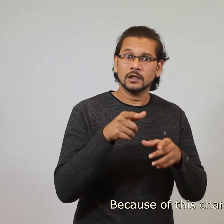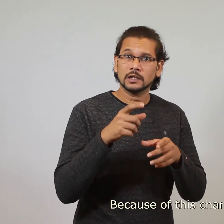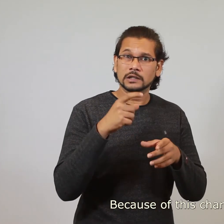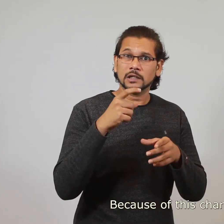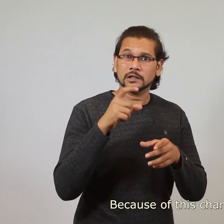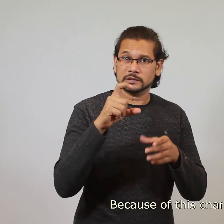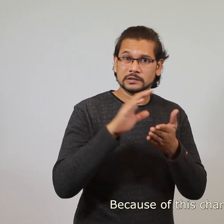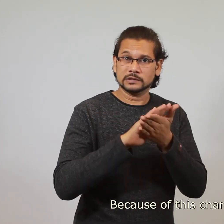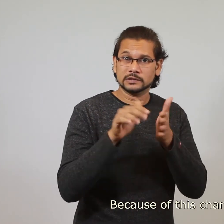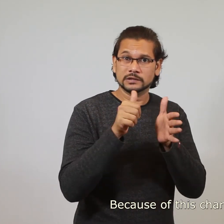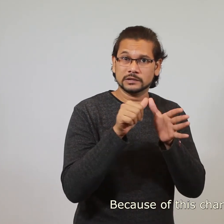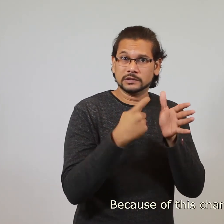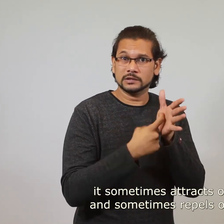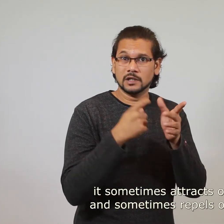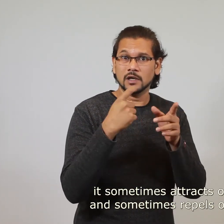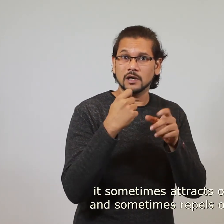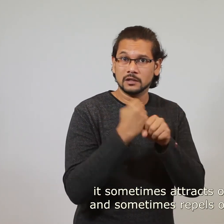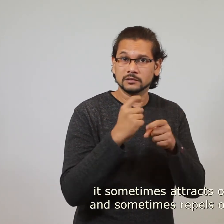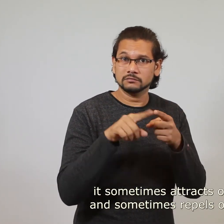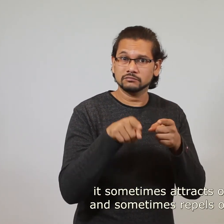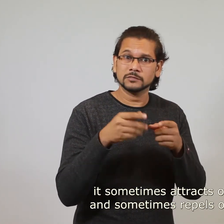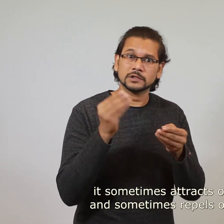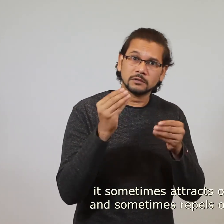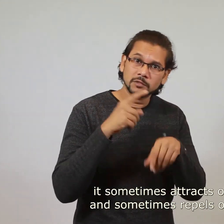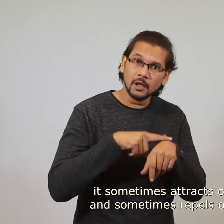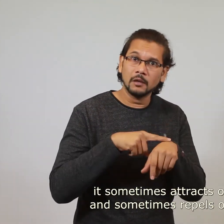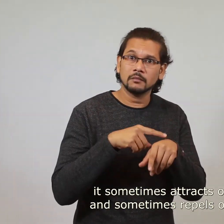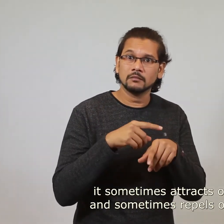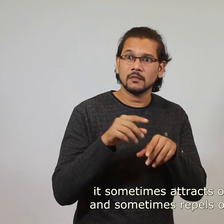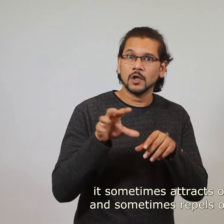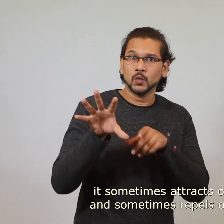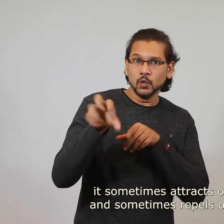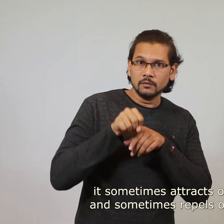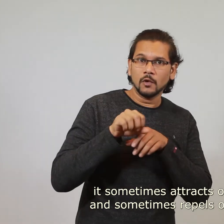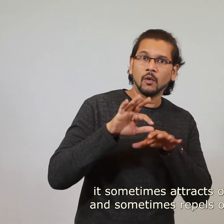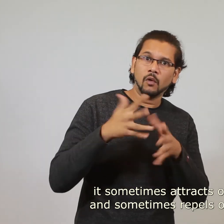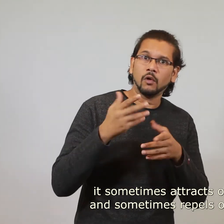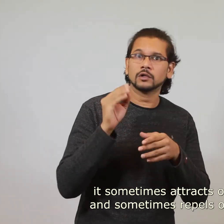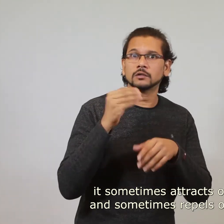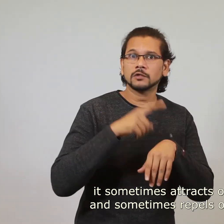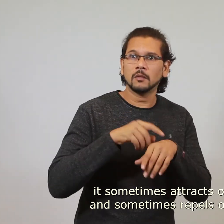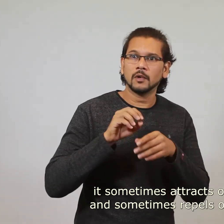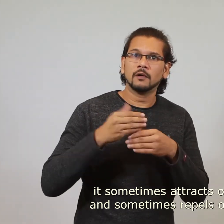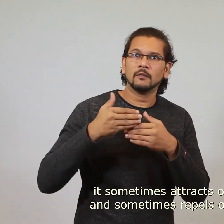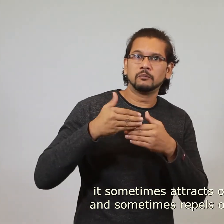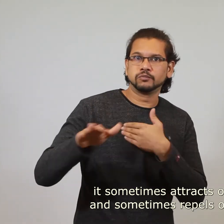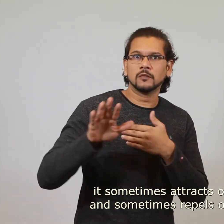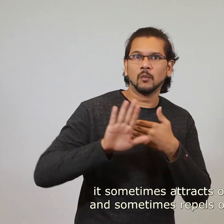Because of this charge, it sometimes attracts objects and sometimes repels objects.